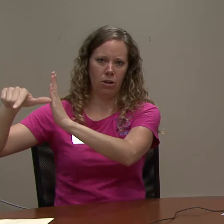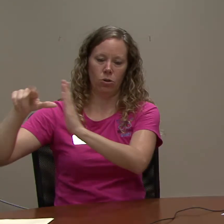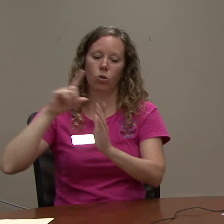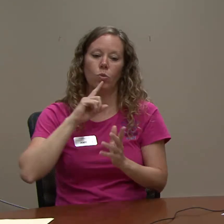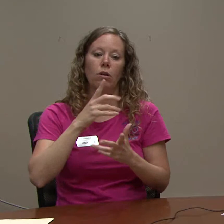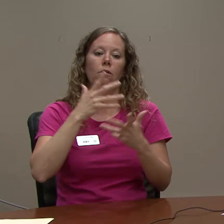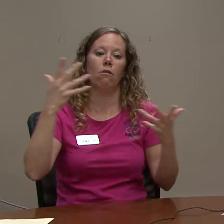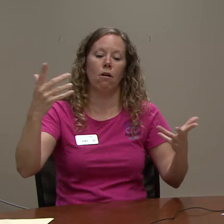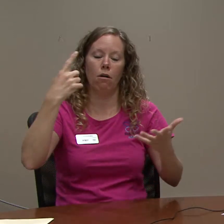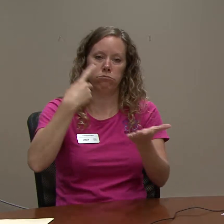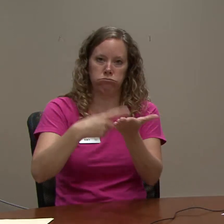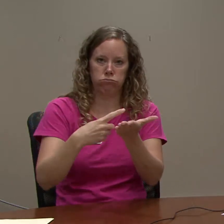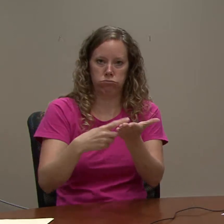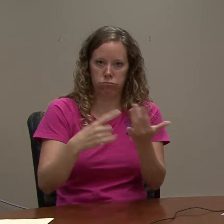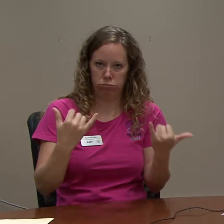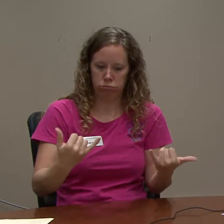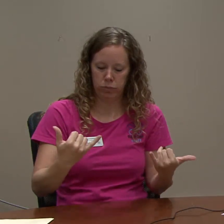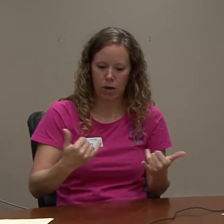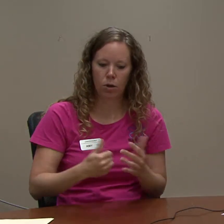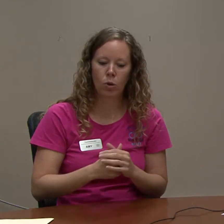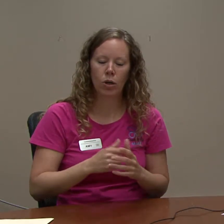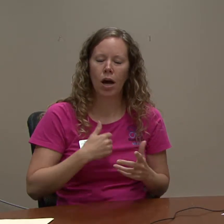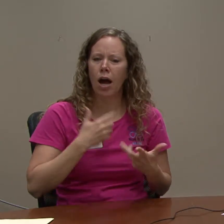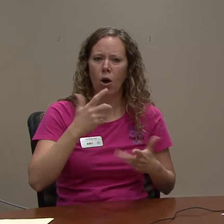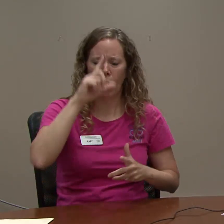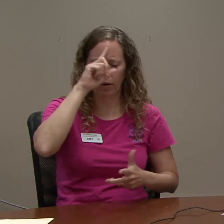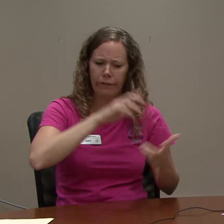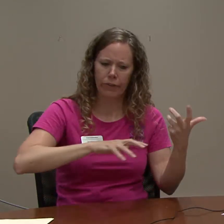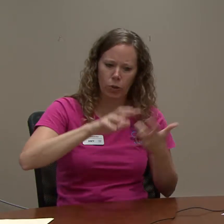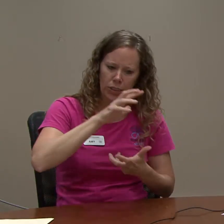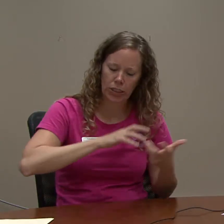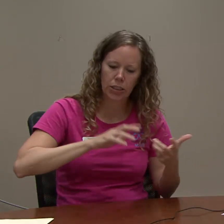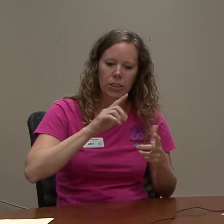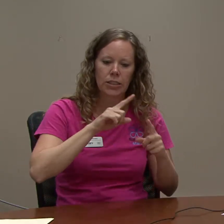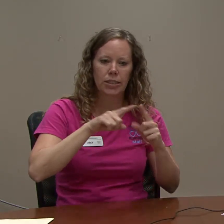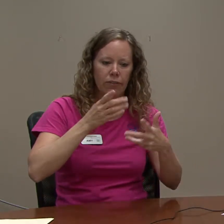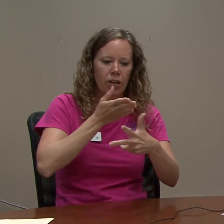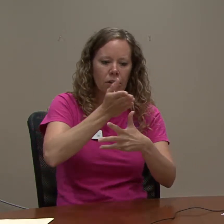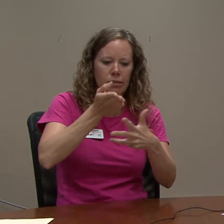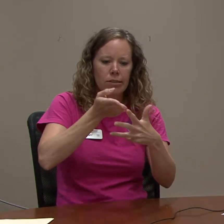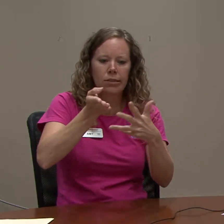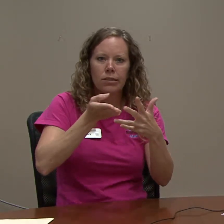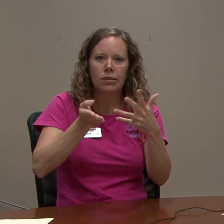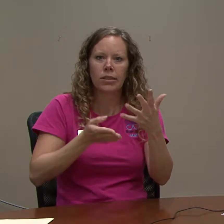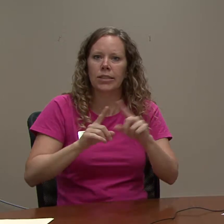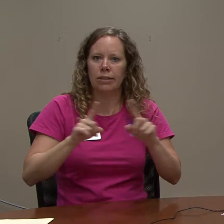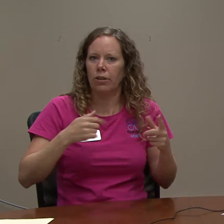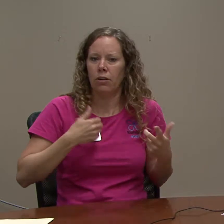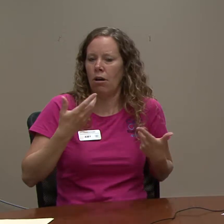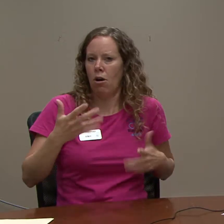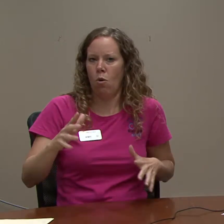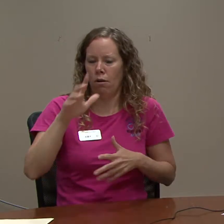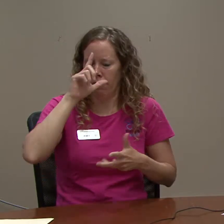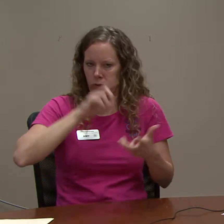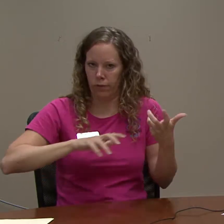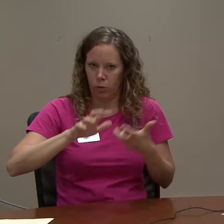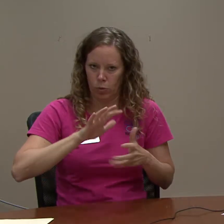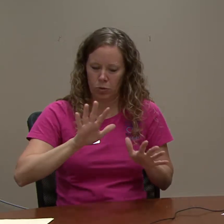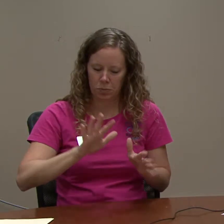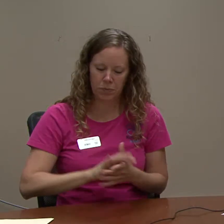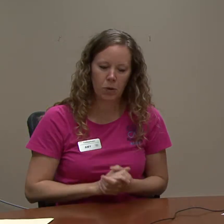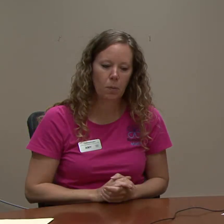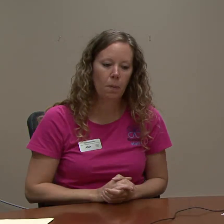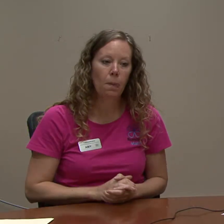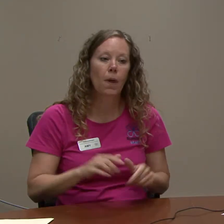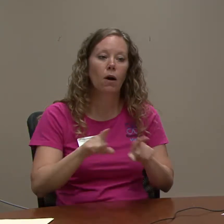today. And it can get confusing when we start looking at all the different phases. I also wanted to share